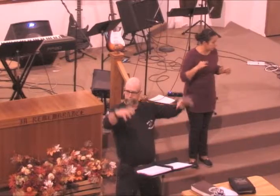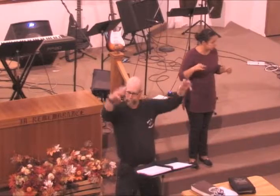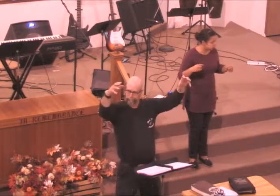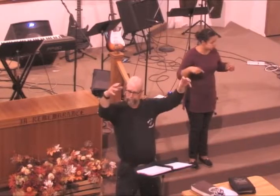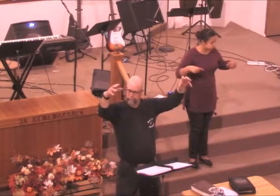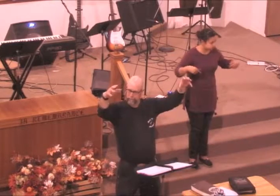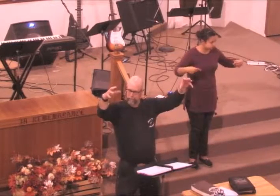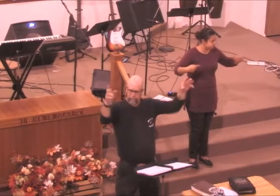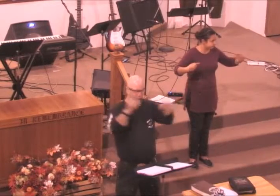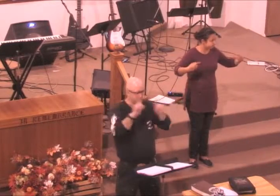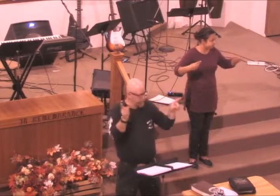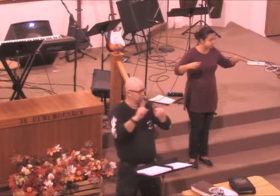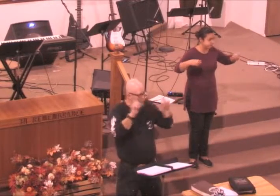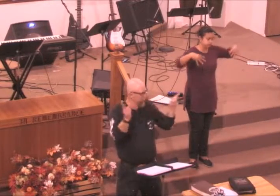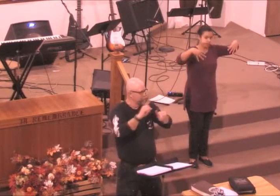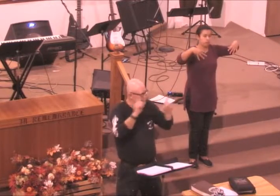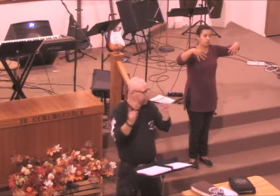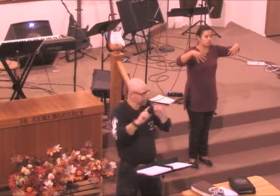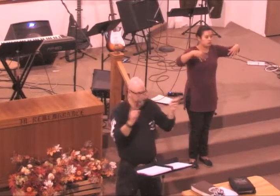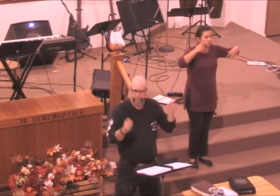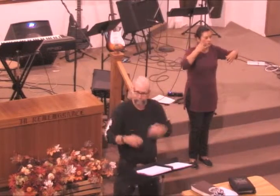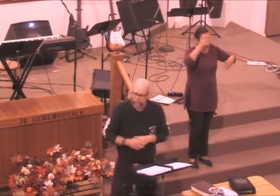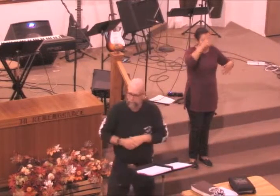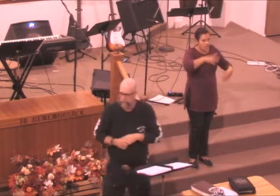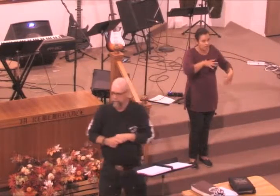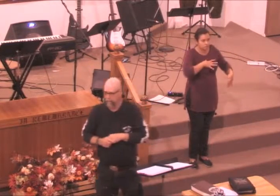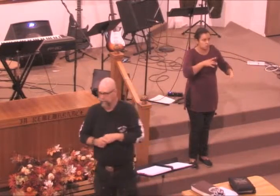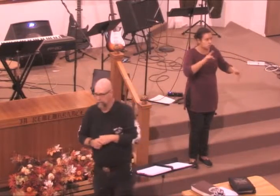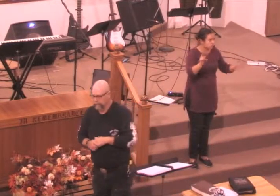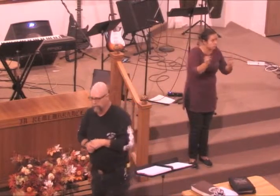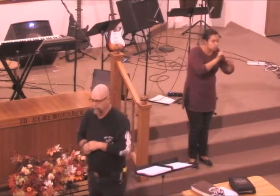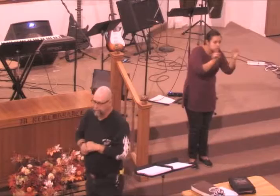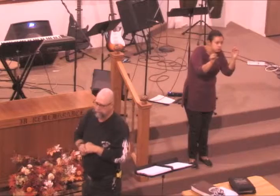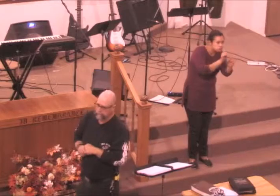on. Guys coming and going again.